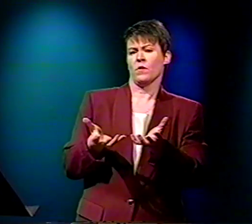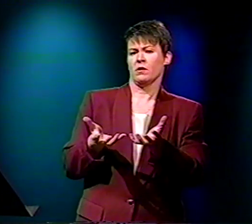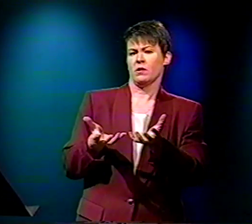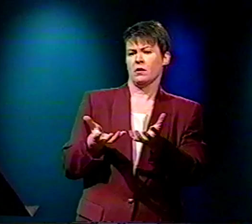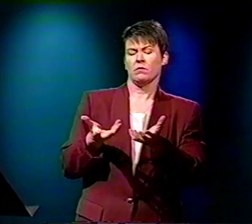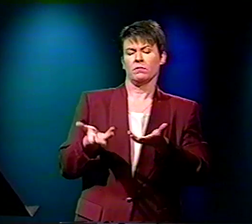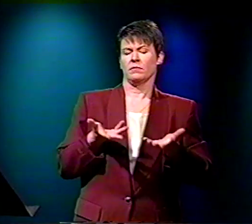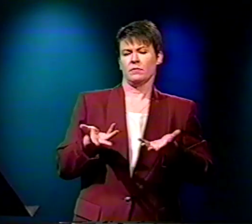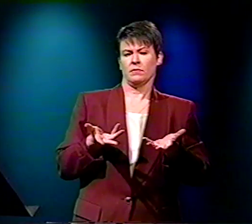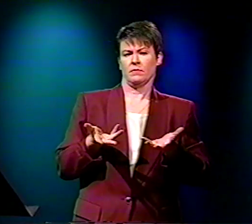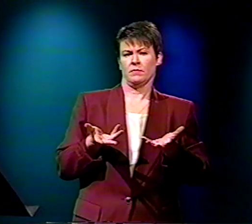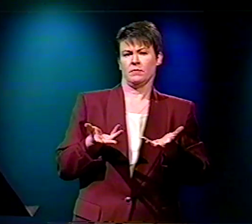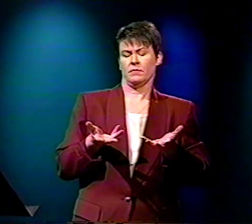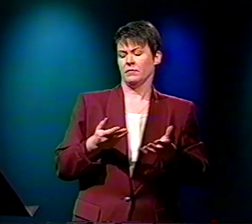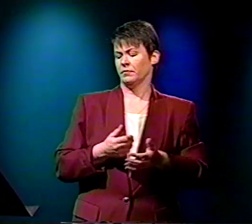help? That's what they want?